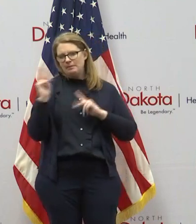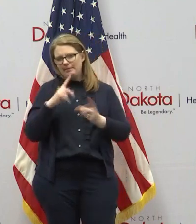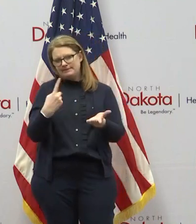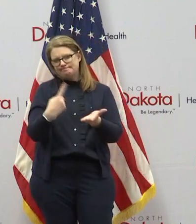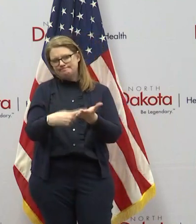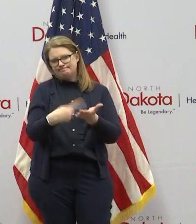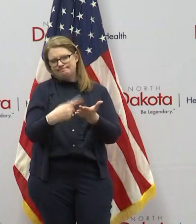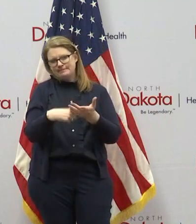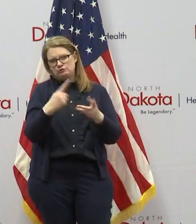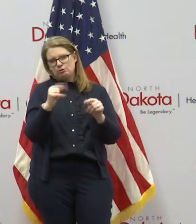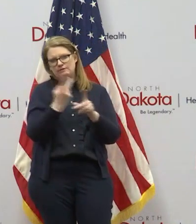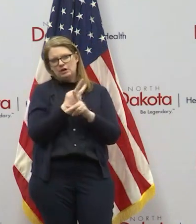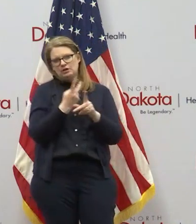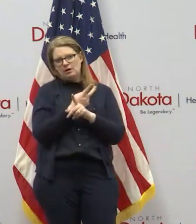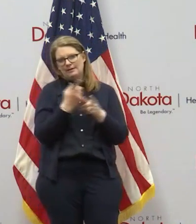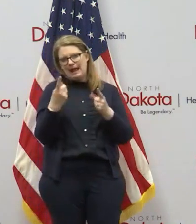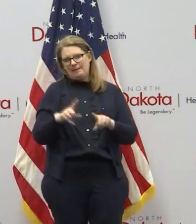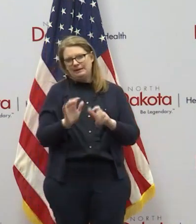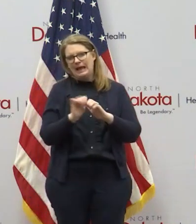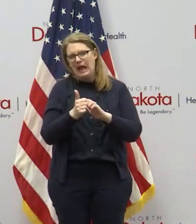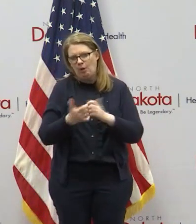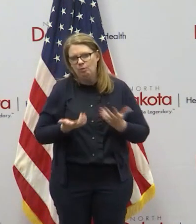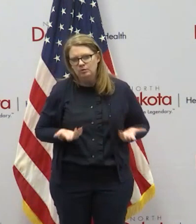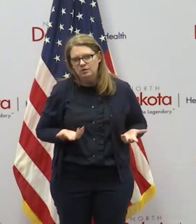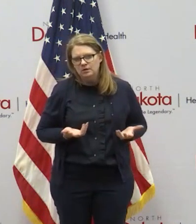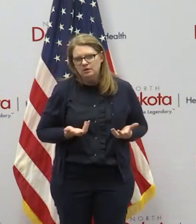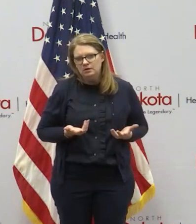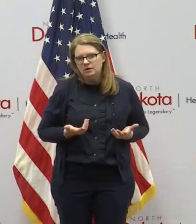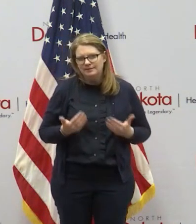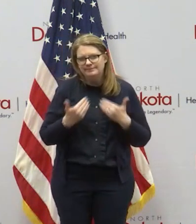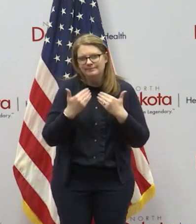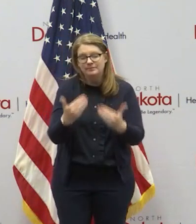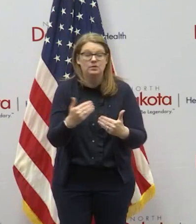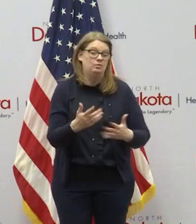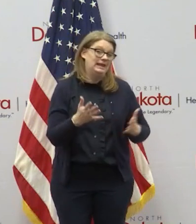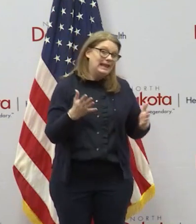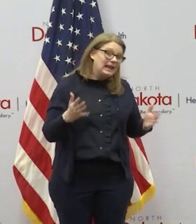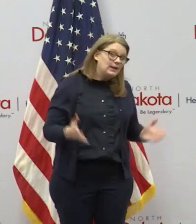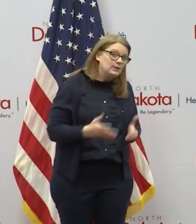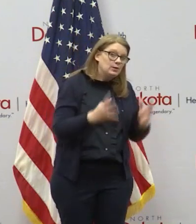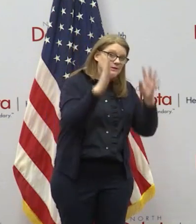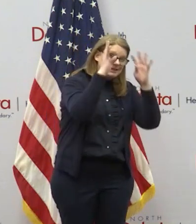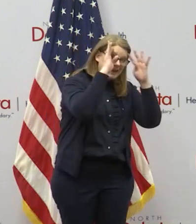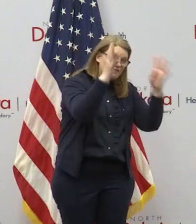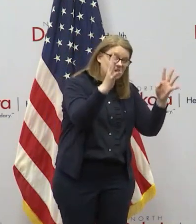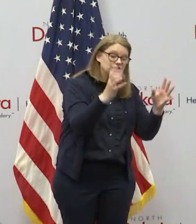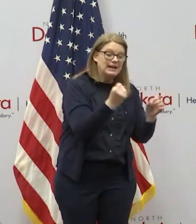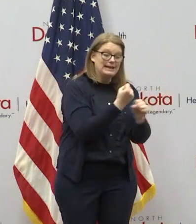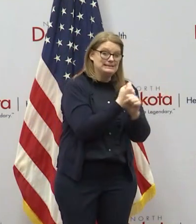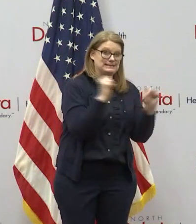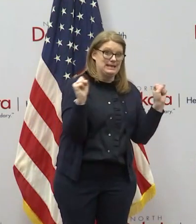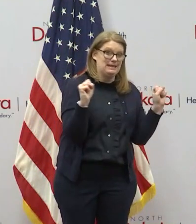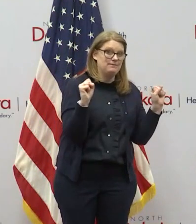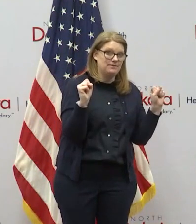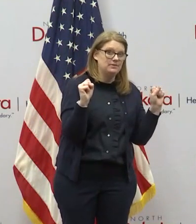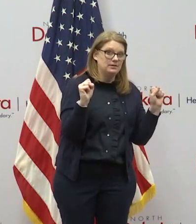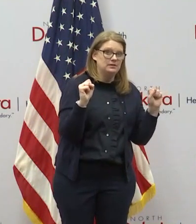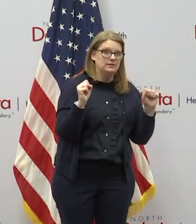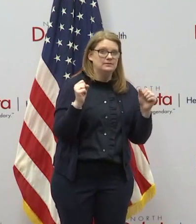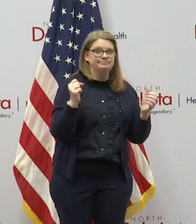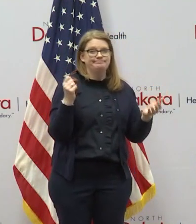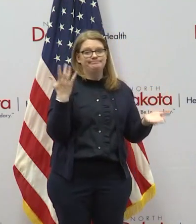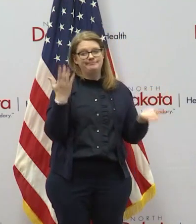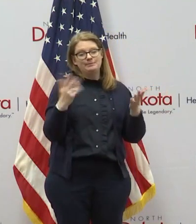how to make that happen. And again, we encourage innovation and safe innovation around that, even if that might